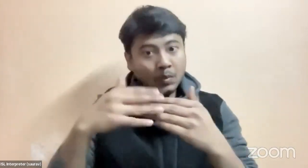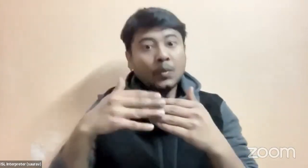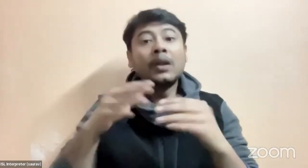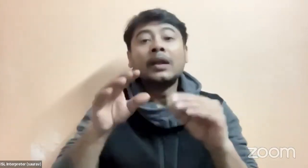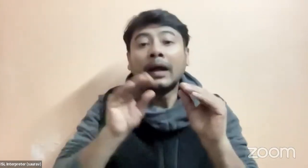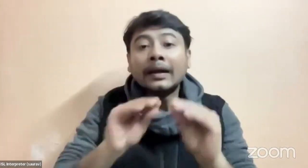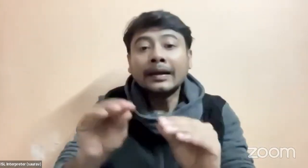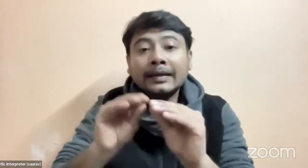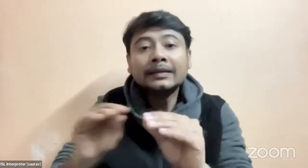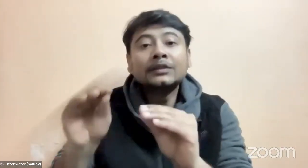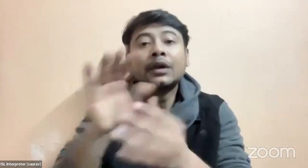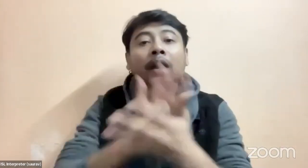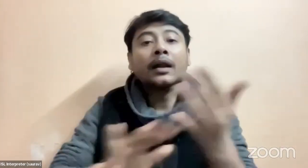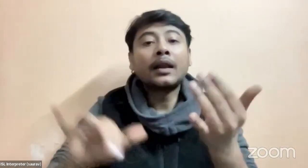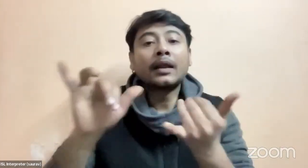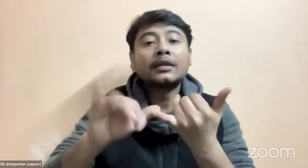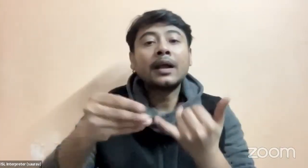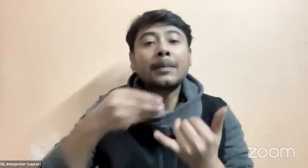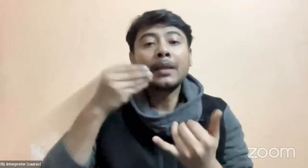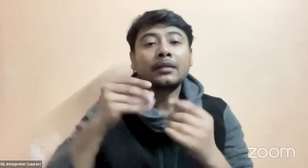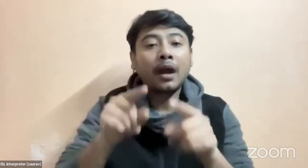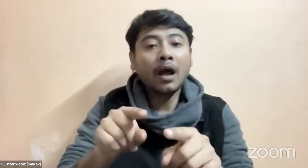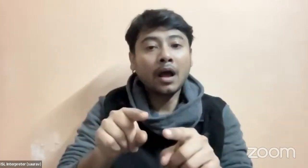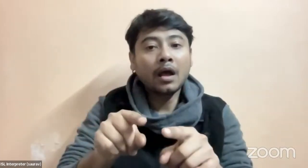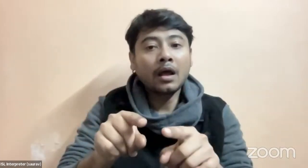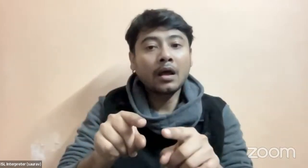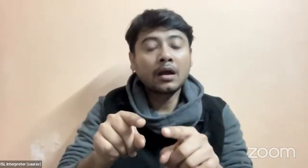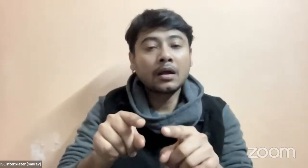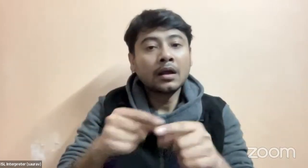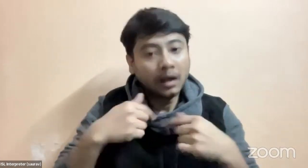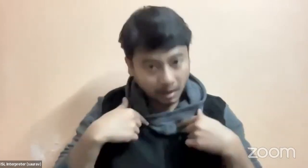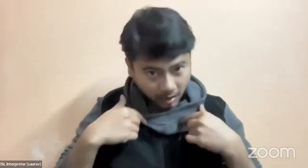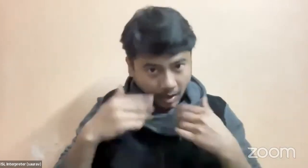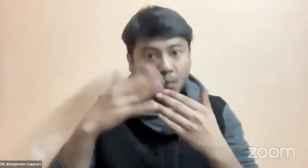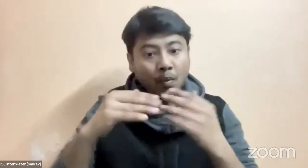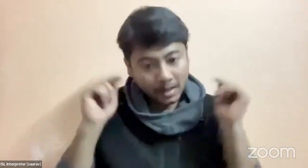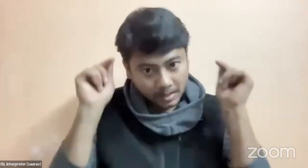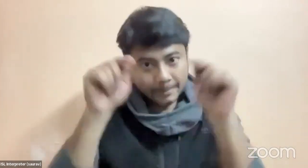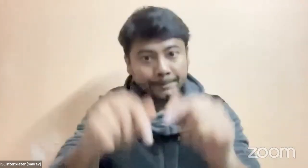all over India, not all over the world."